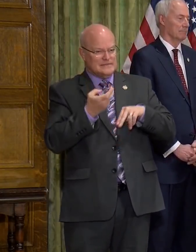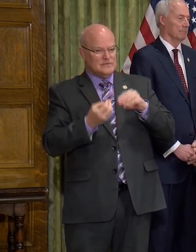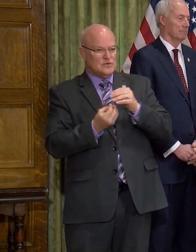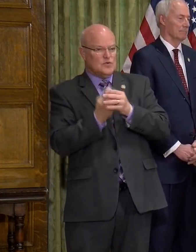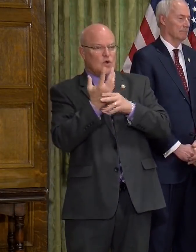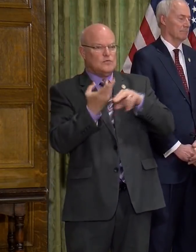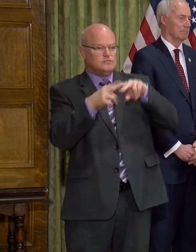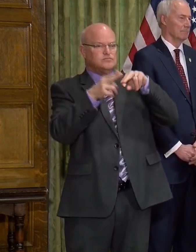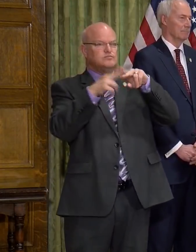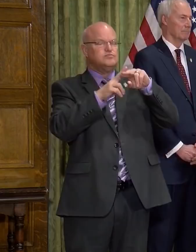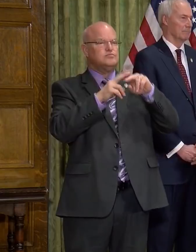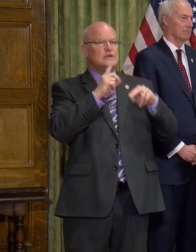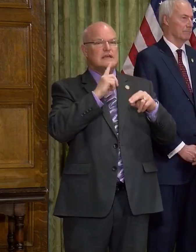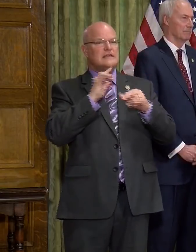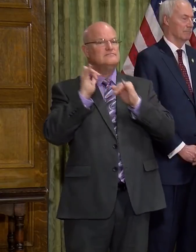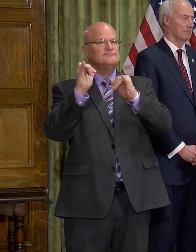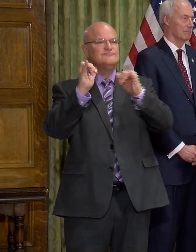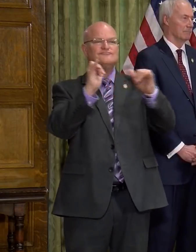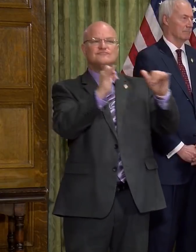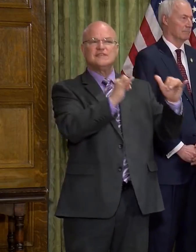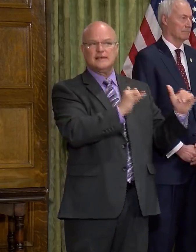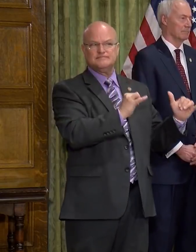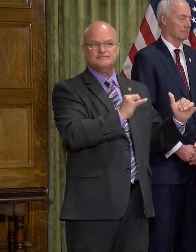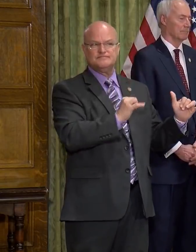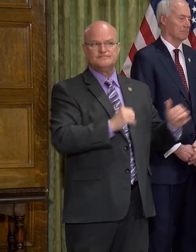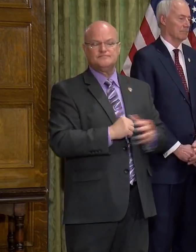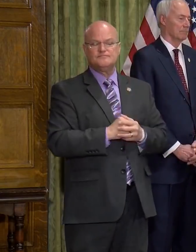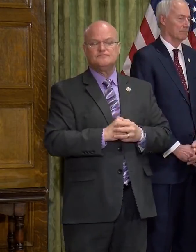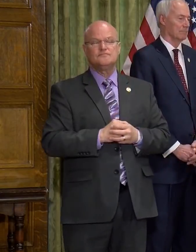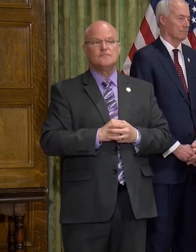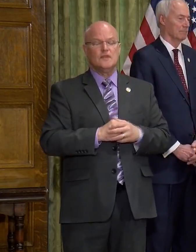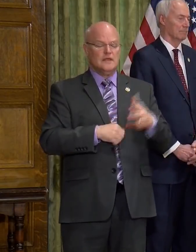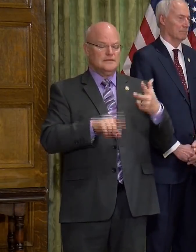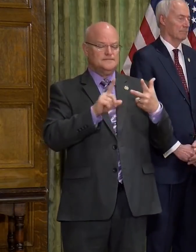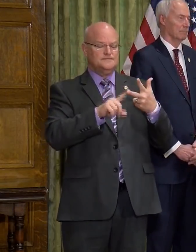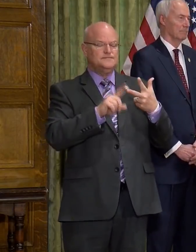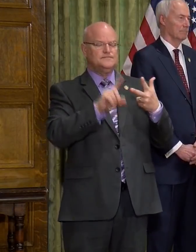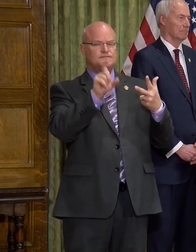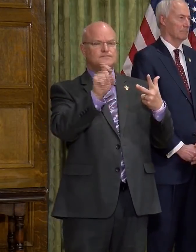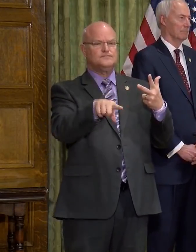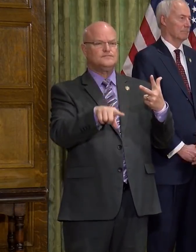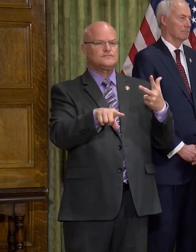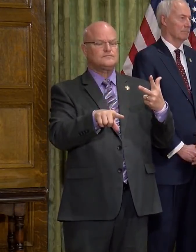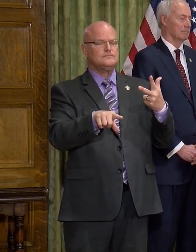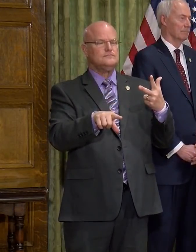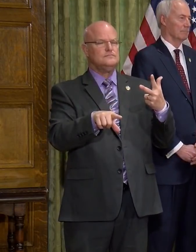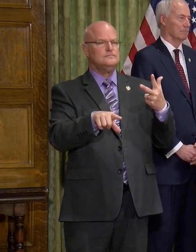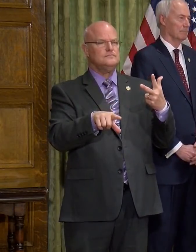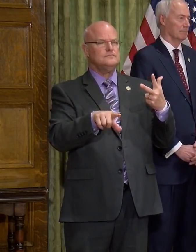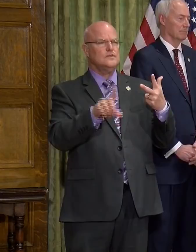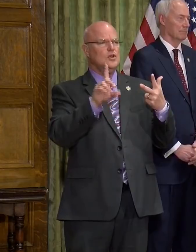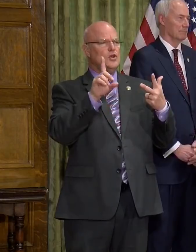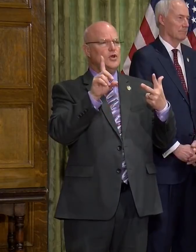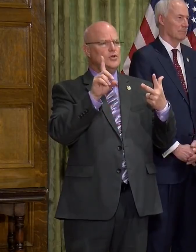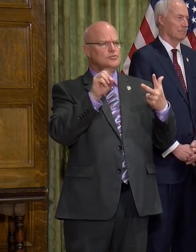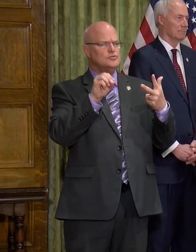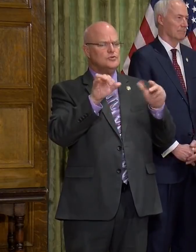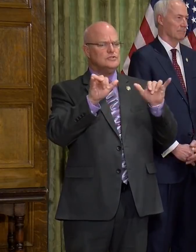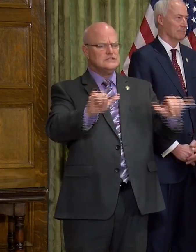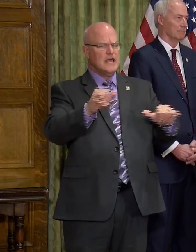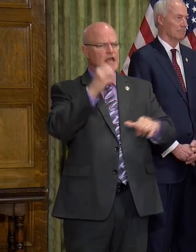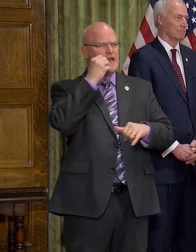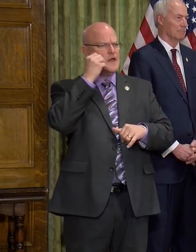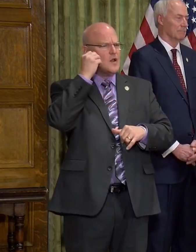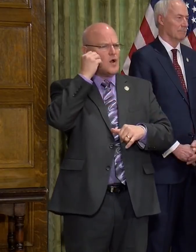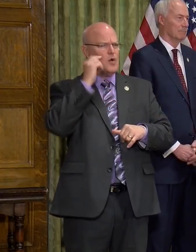growth is at least as good as any other state. The third question is, do stay-at-home